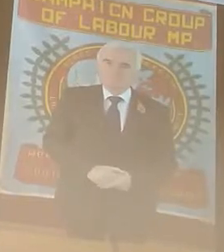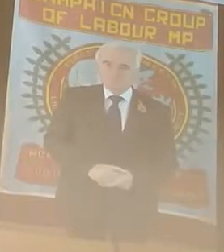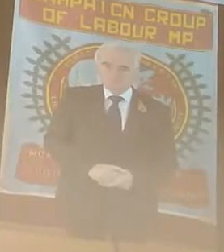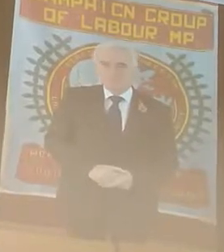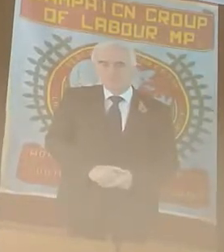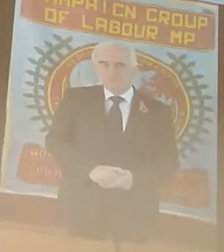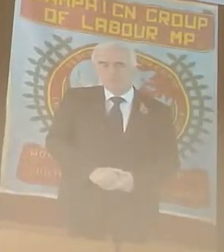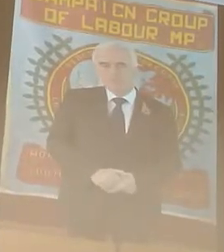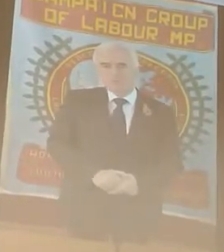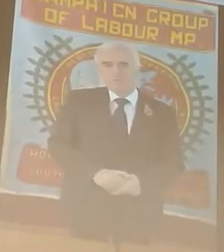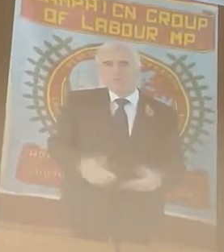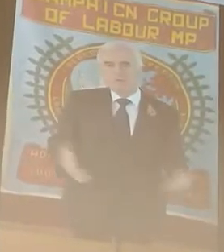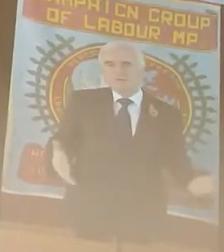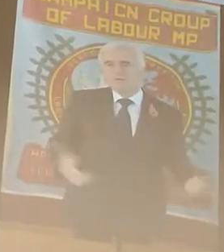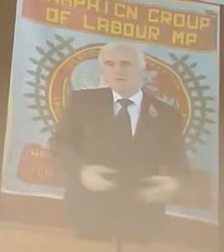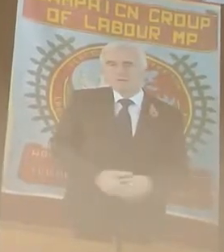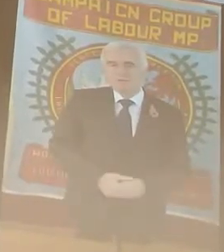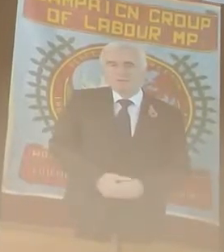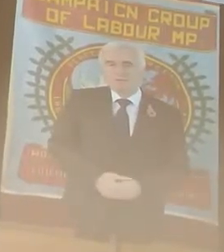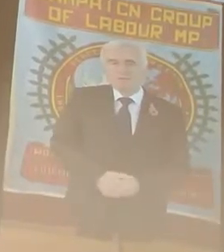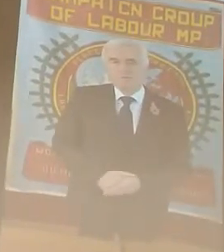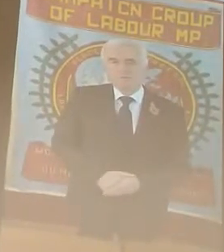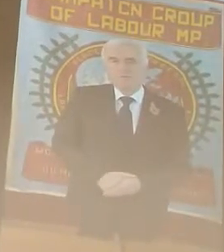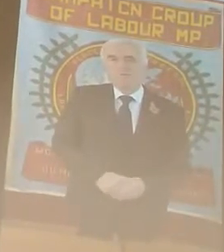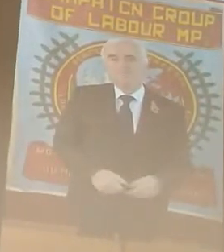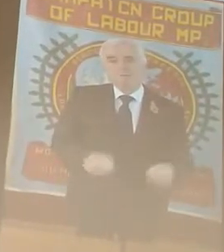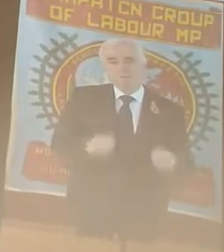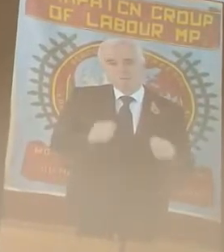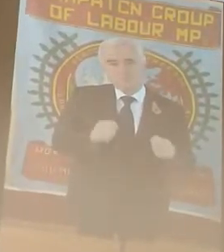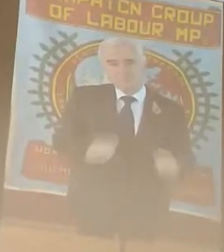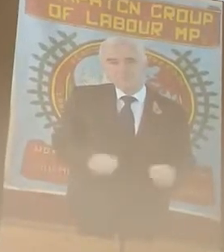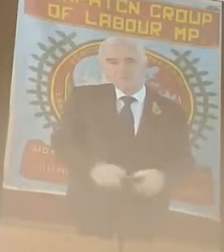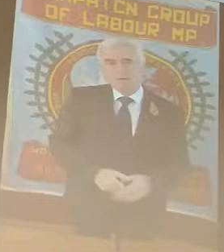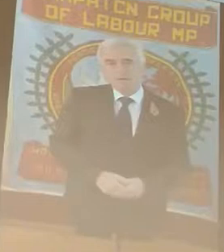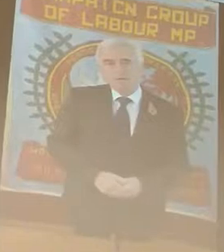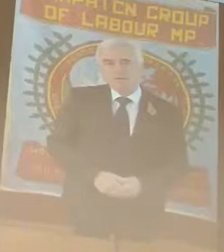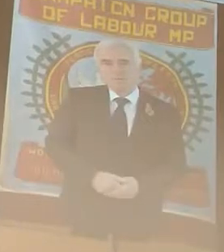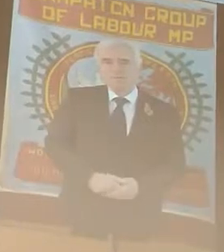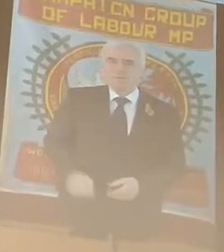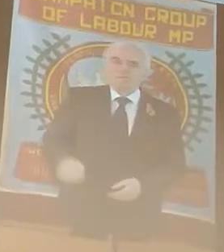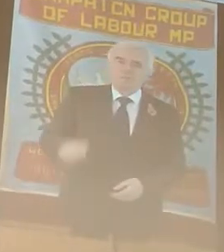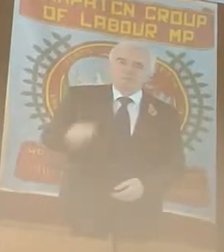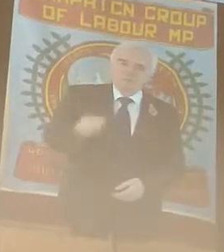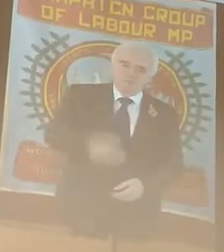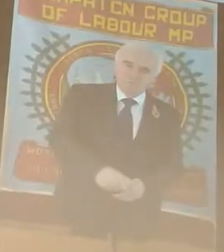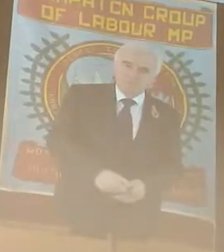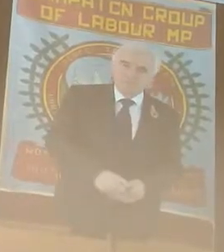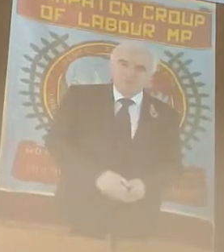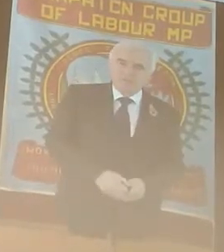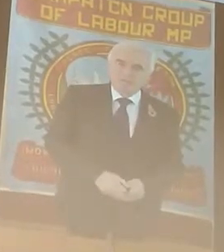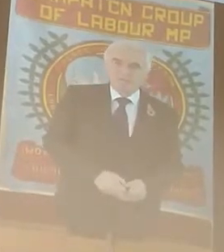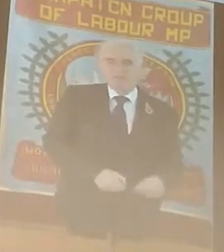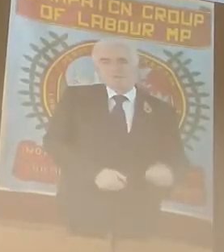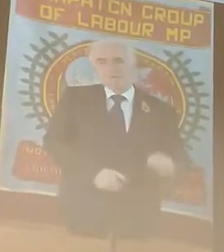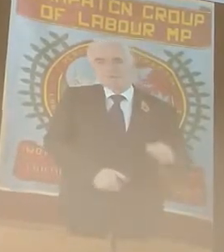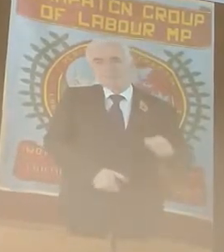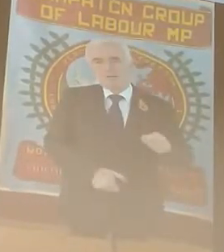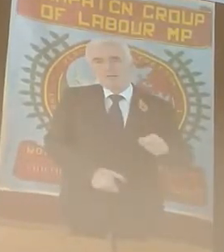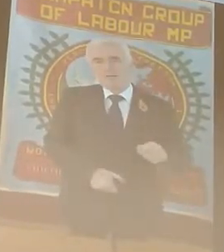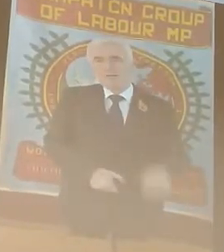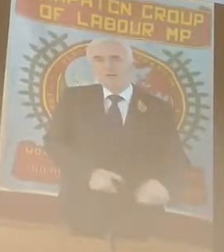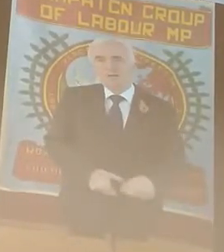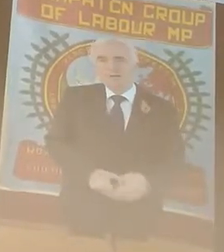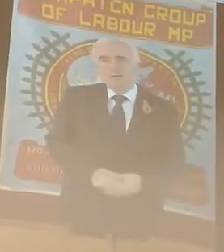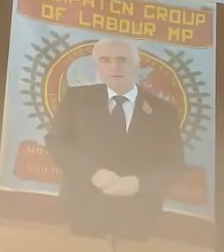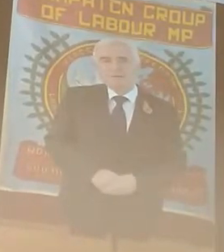country. But yes, also, it's not just getting information out there, is it? It's about mobilising. It's about demonstrating. It's